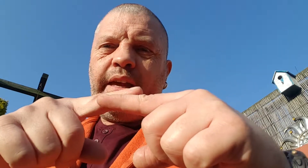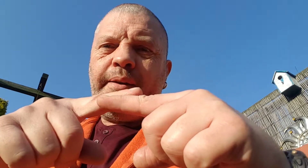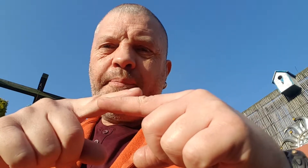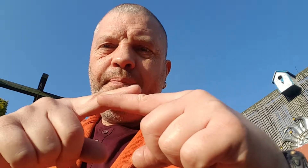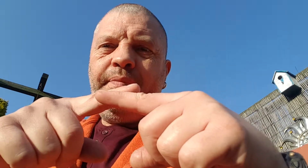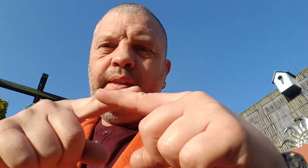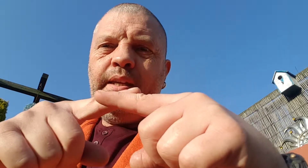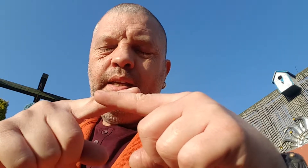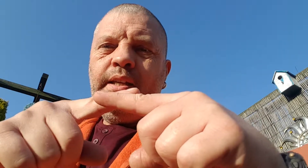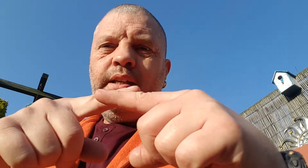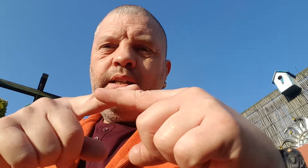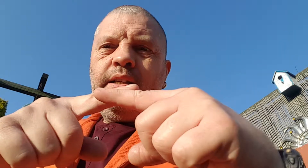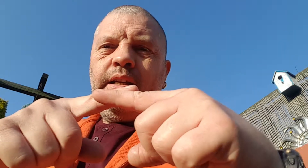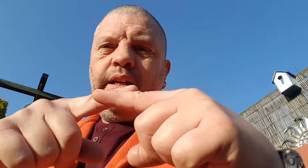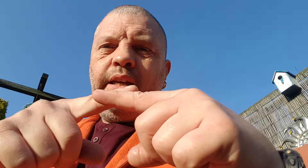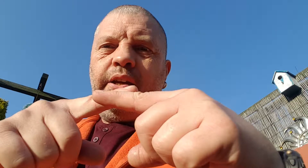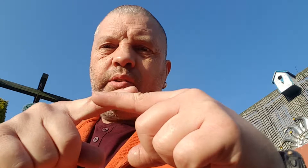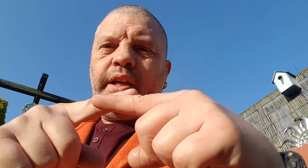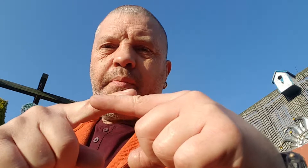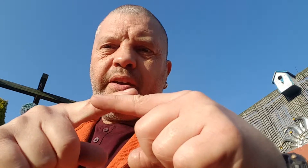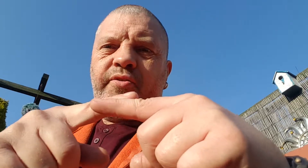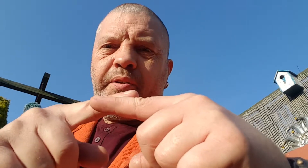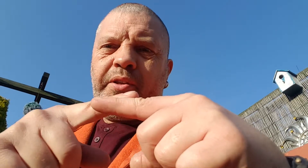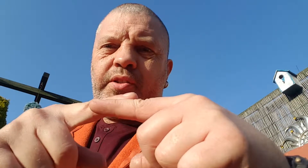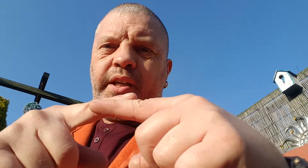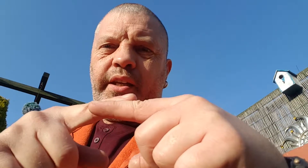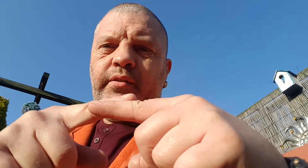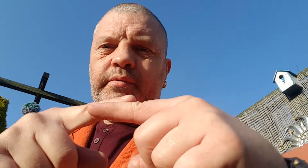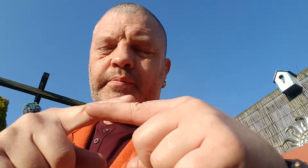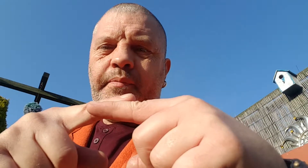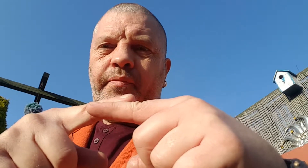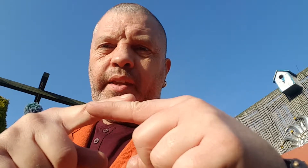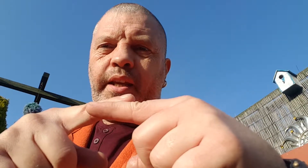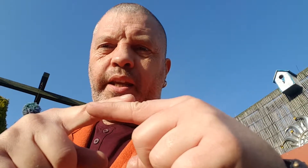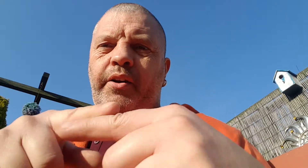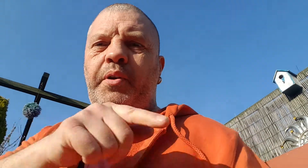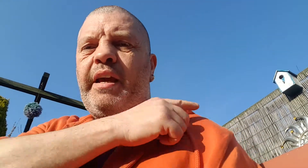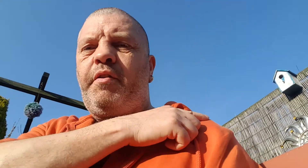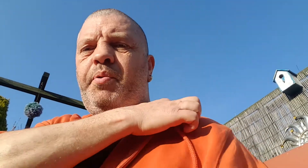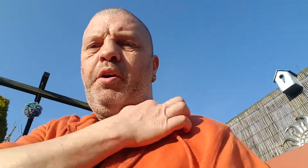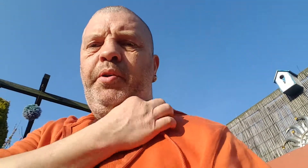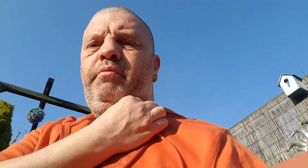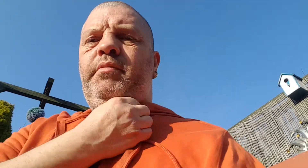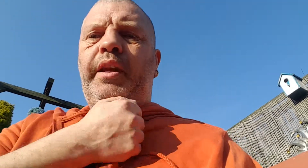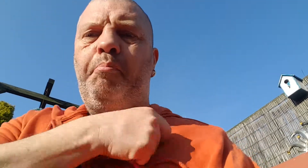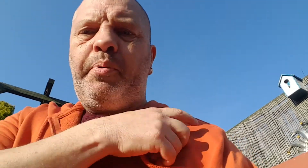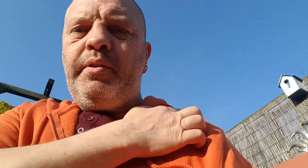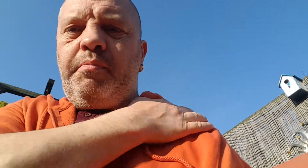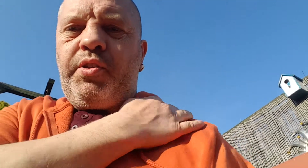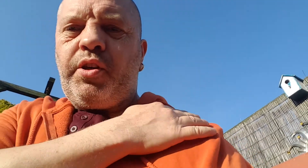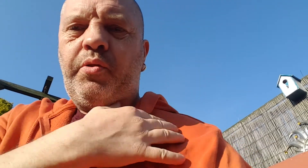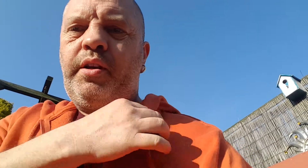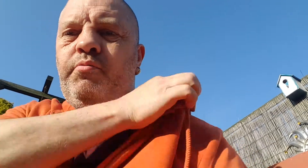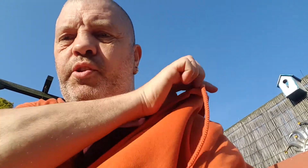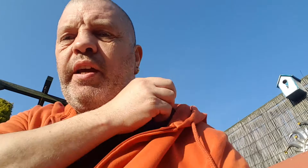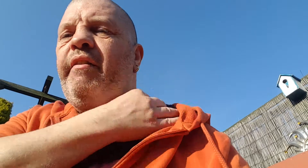that. It would take about 3 months to heal, and then I would have a permanent lump in my shoulder, which I have